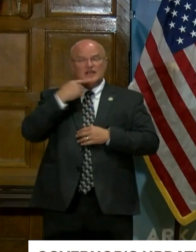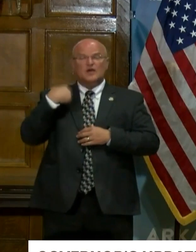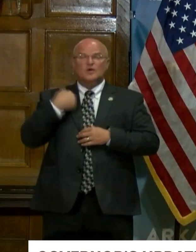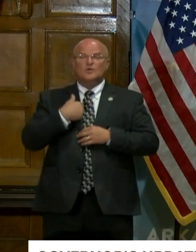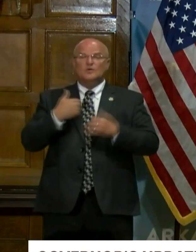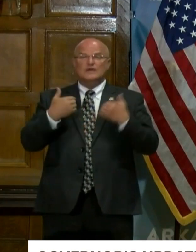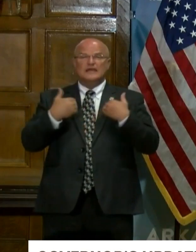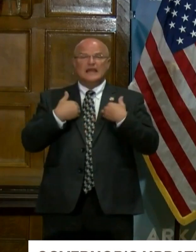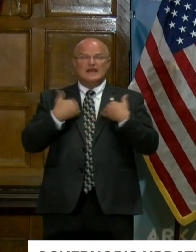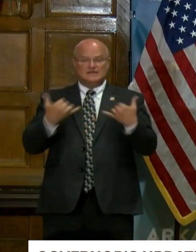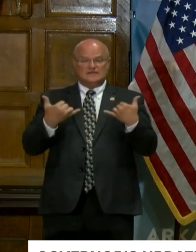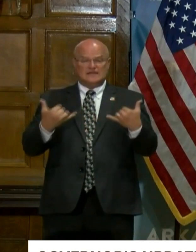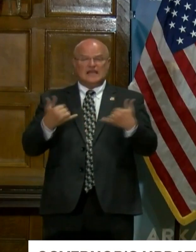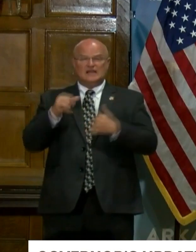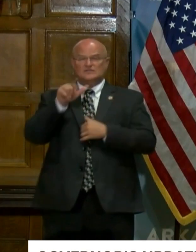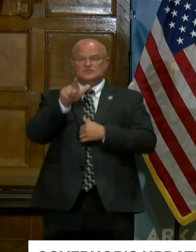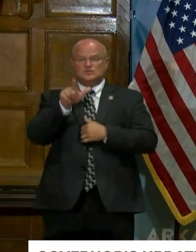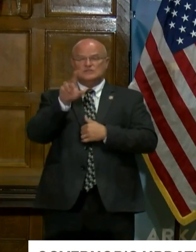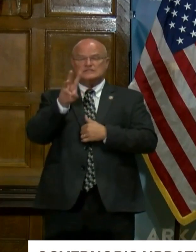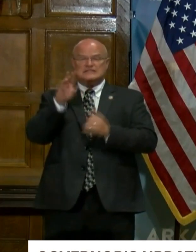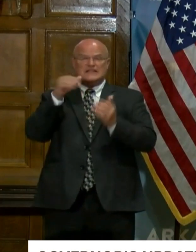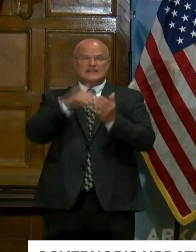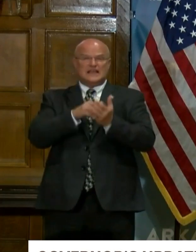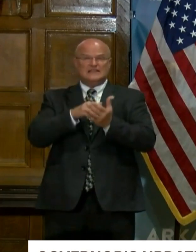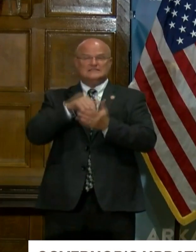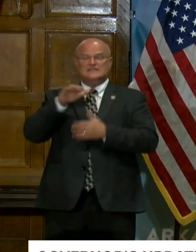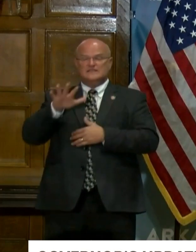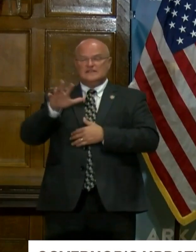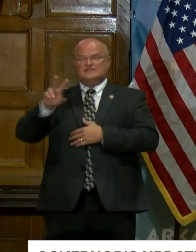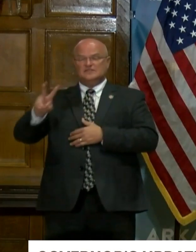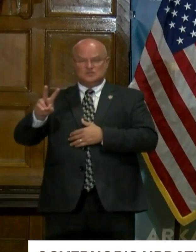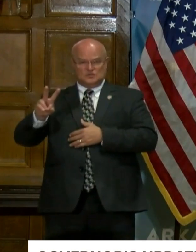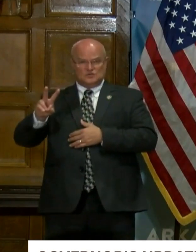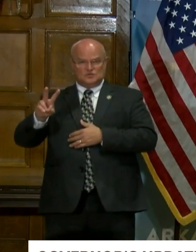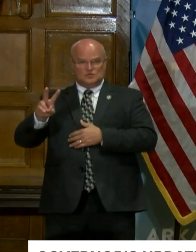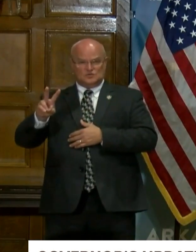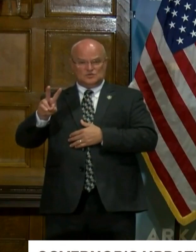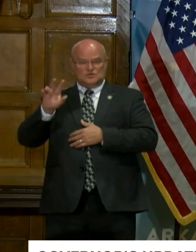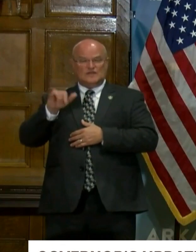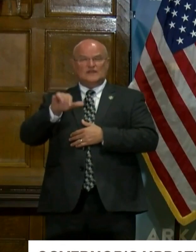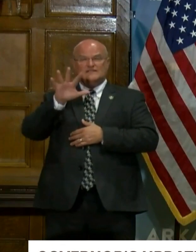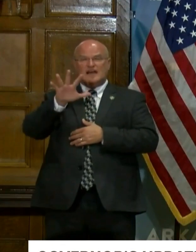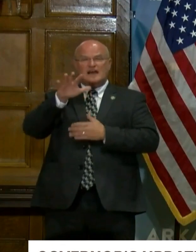have now 26,052 total cases. Of those,